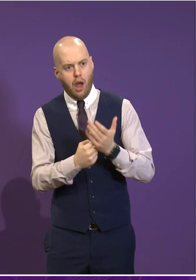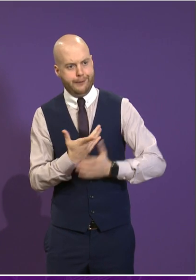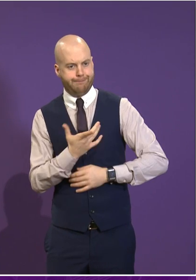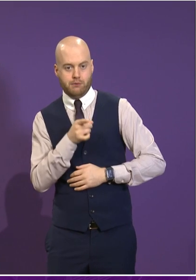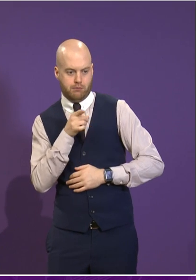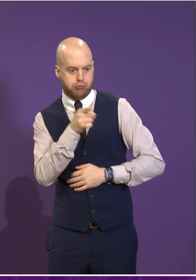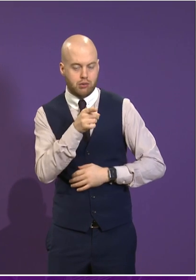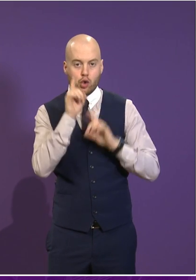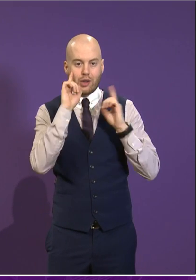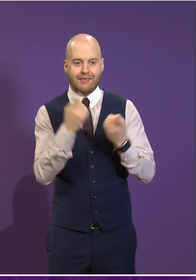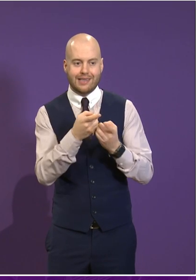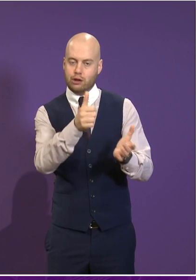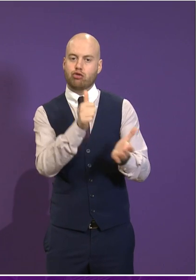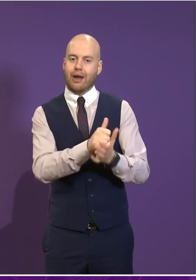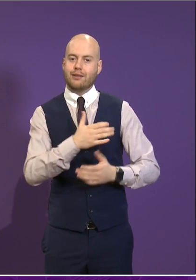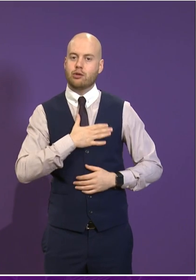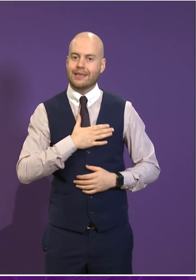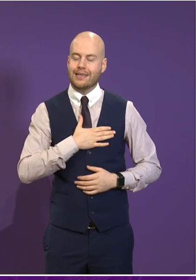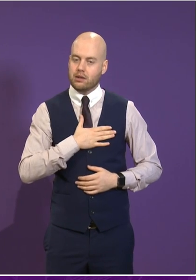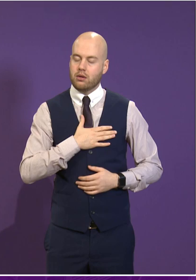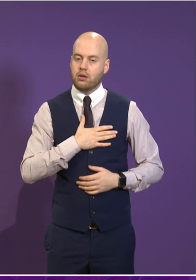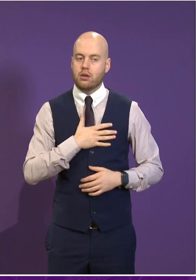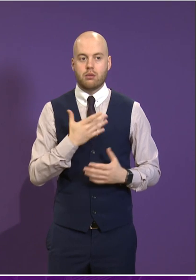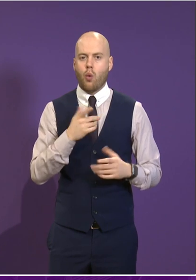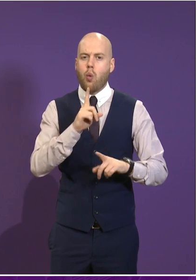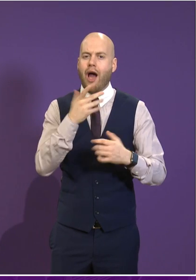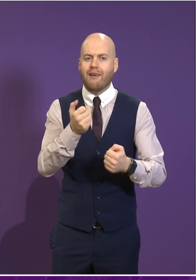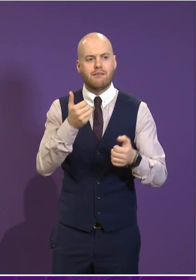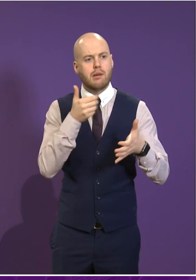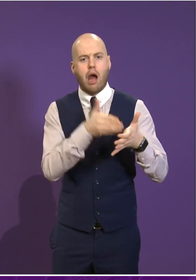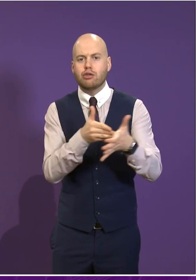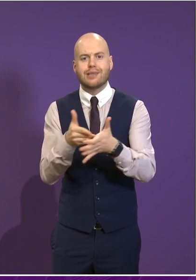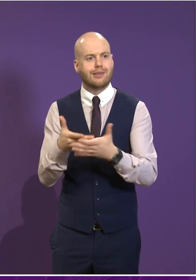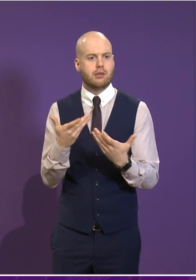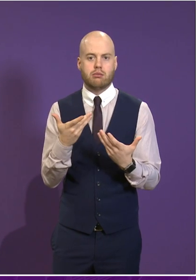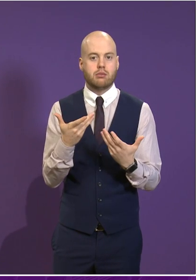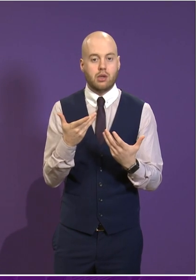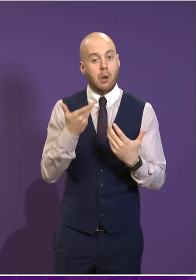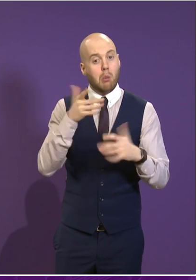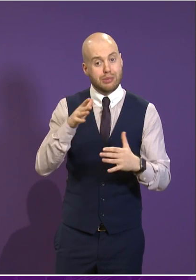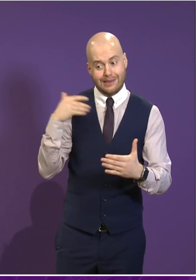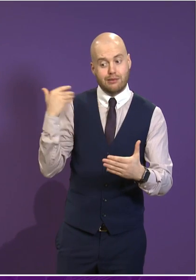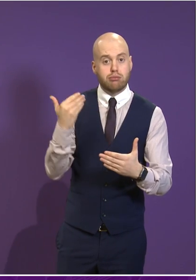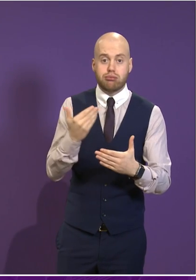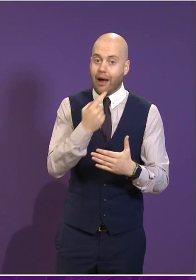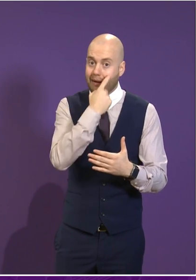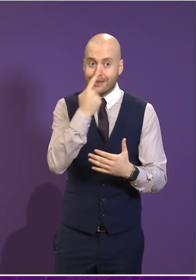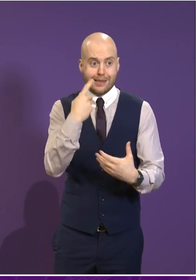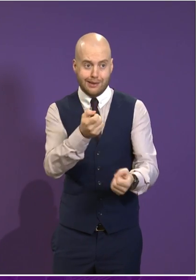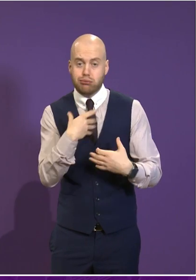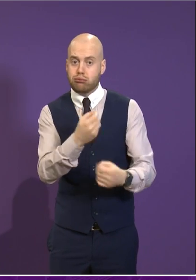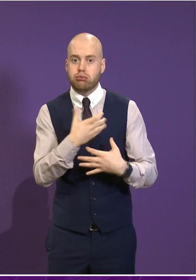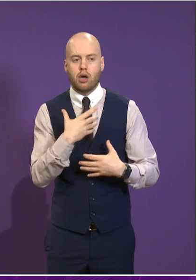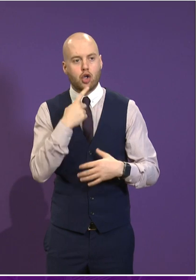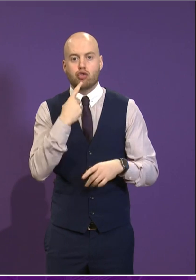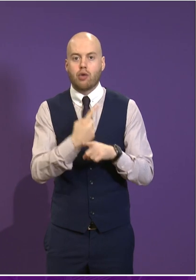barriers to that decision-making based on the fact that we've heard a myriad of evidence over the last couple of weeks from people who talk about